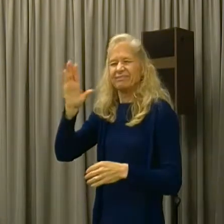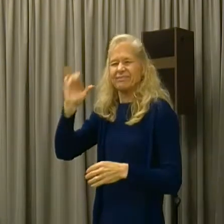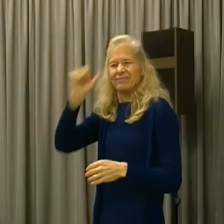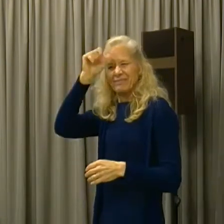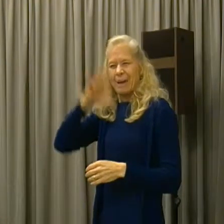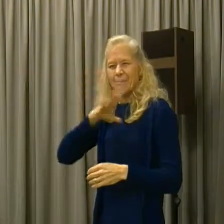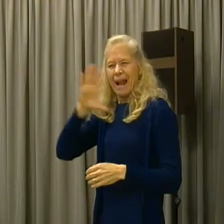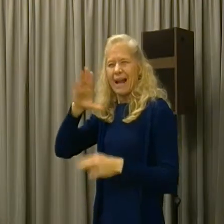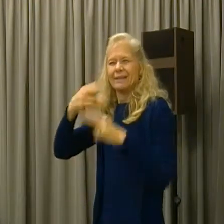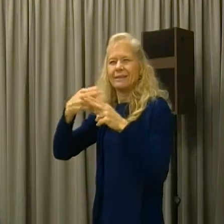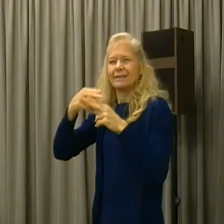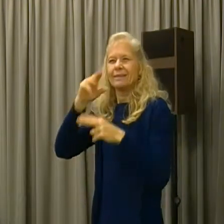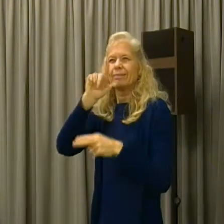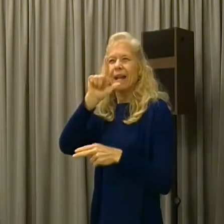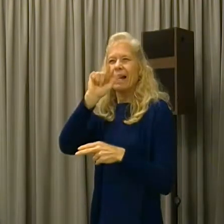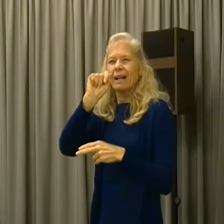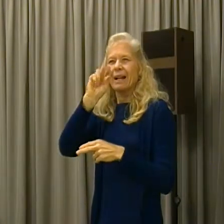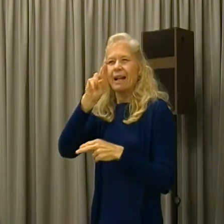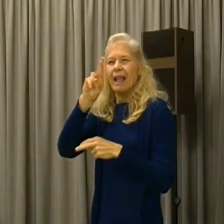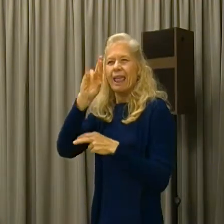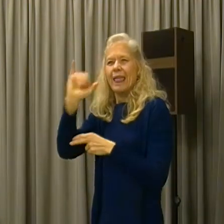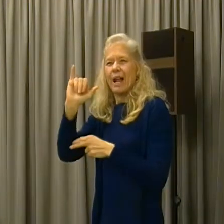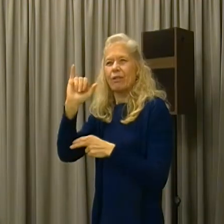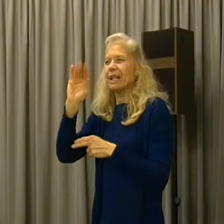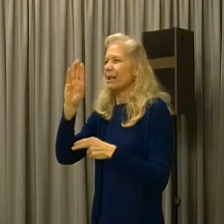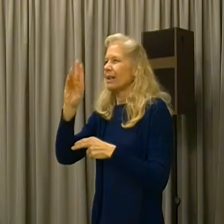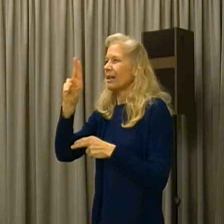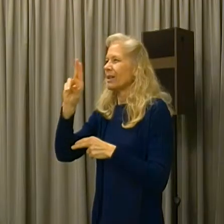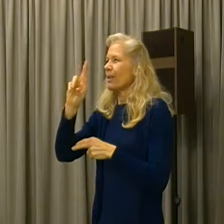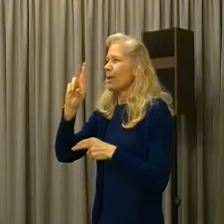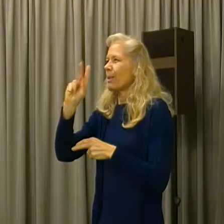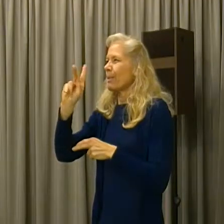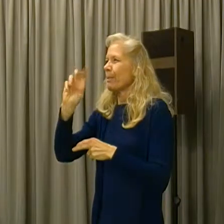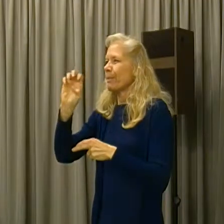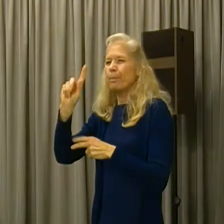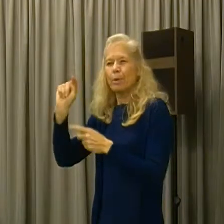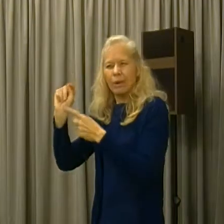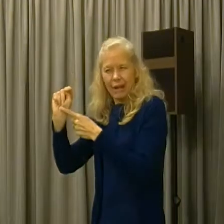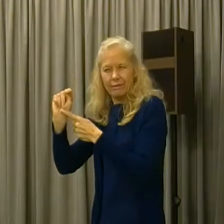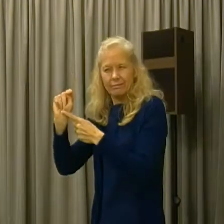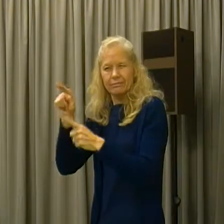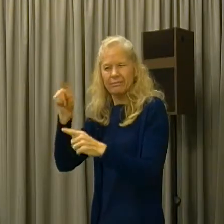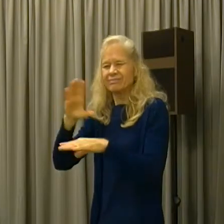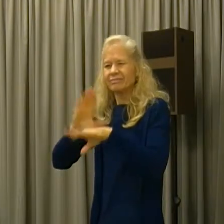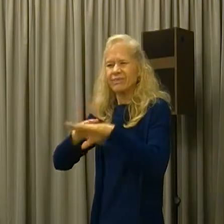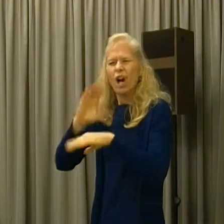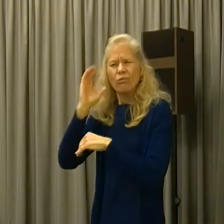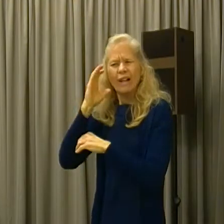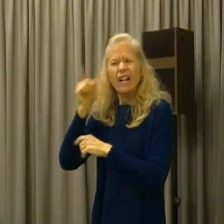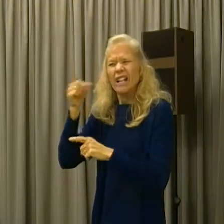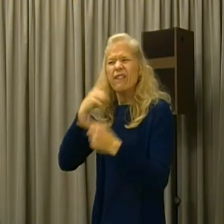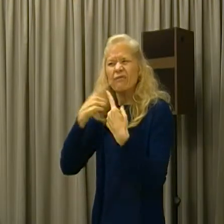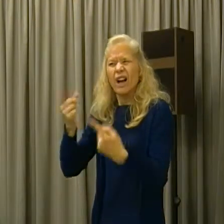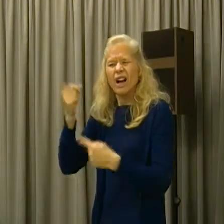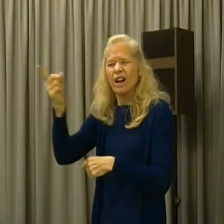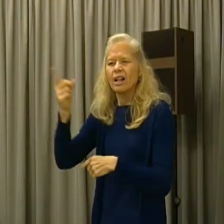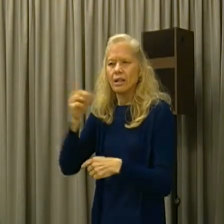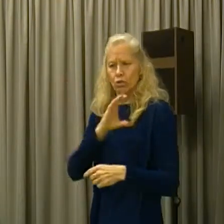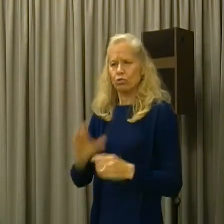he has a program that teaches them how to live by your income. By the way, when you have a budget, your income needs to be more